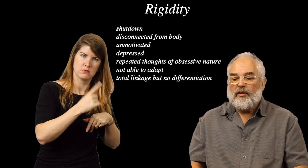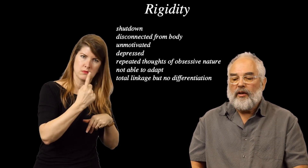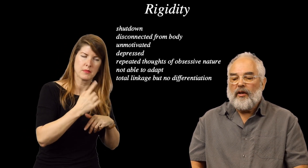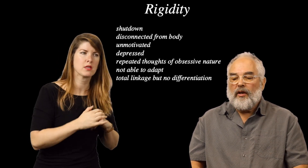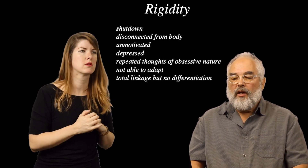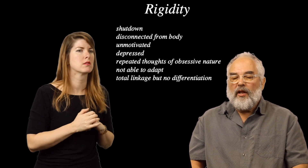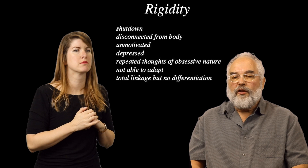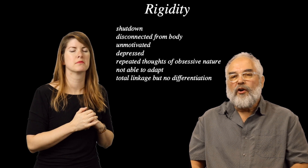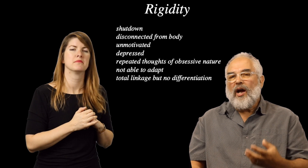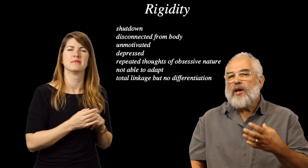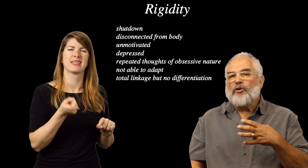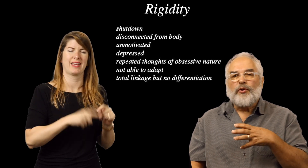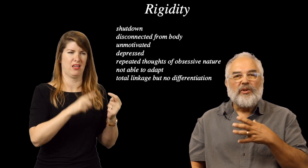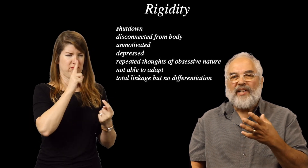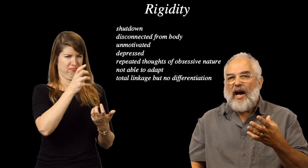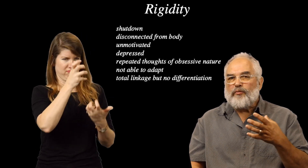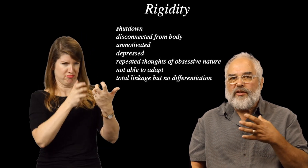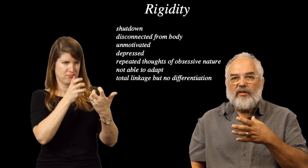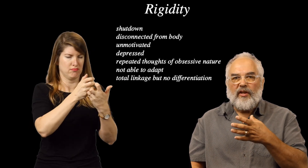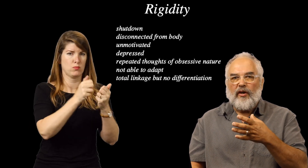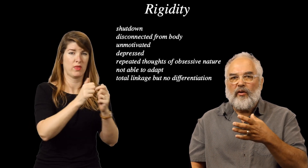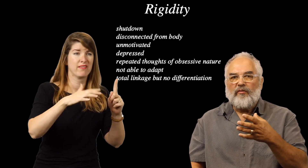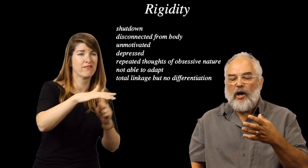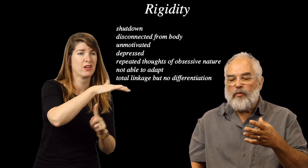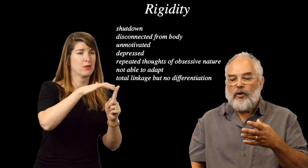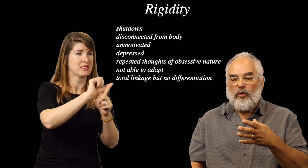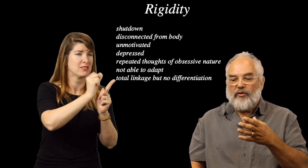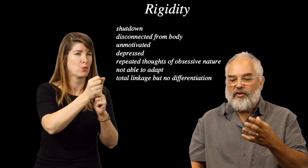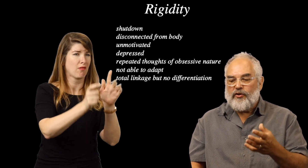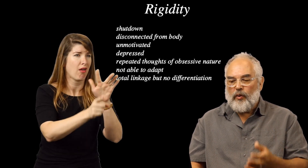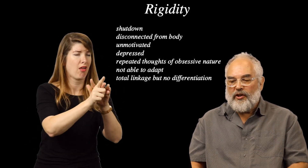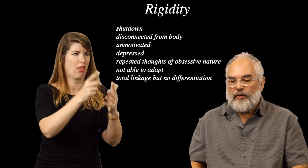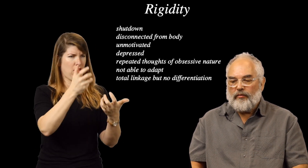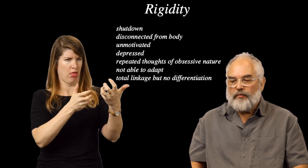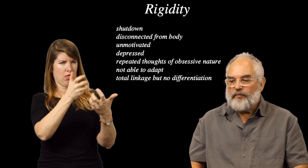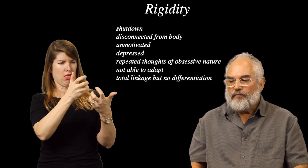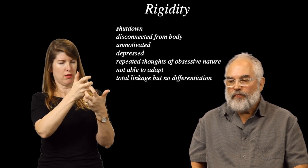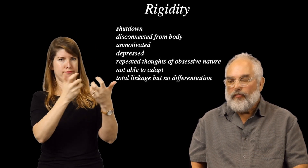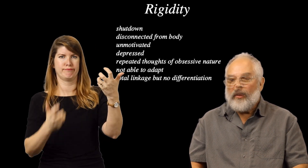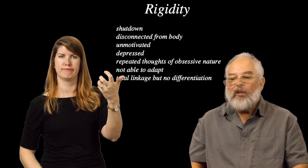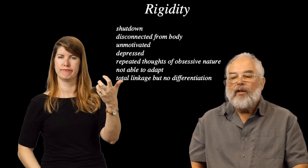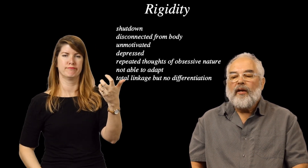nature. They're not able to adapt to their environment or their situation.